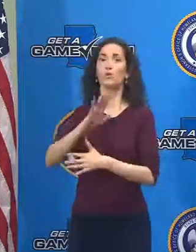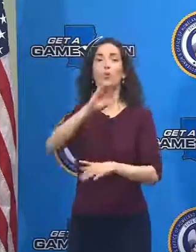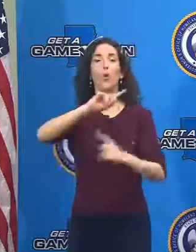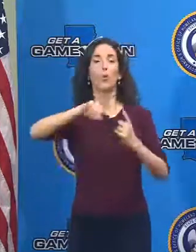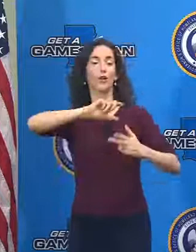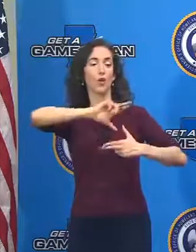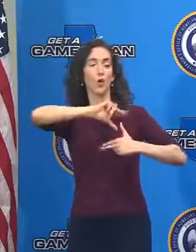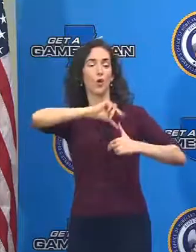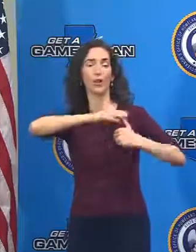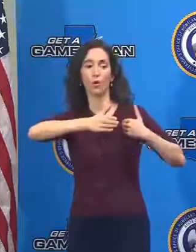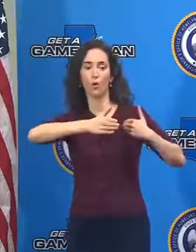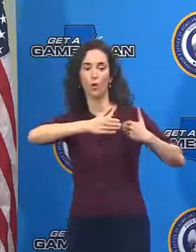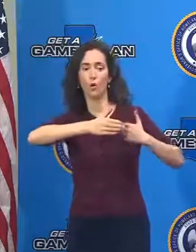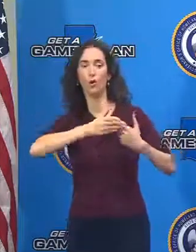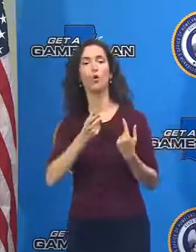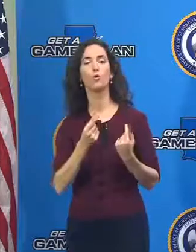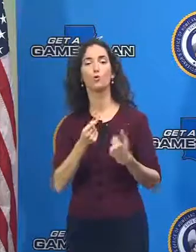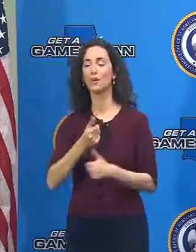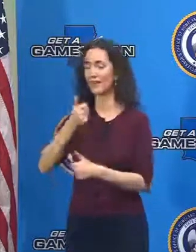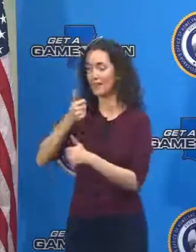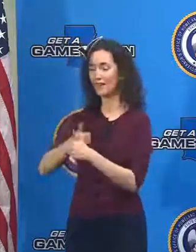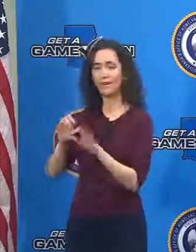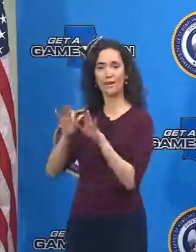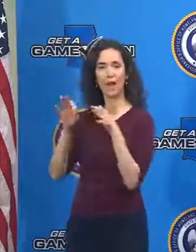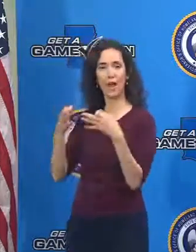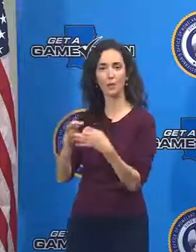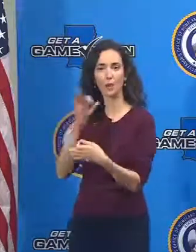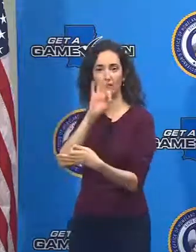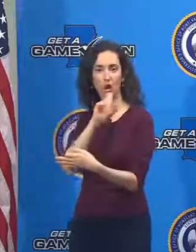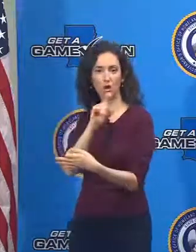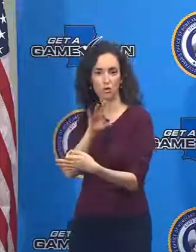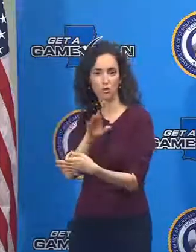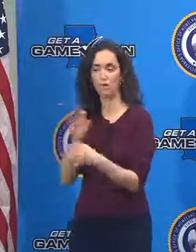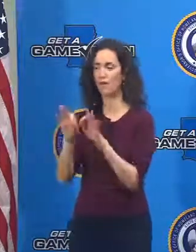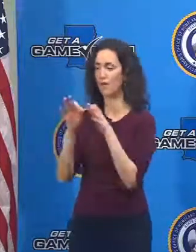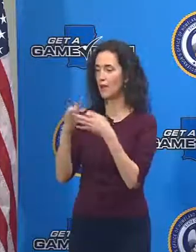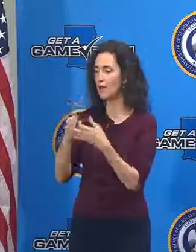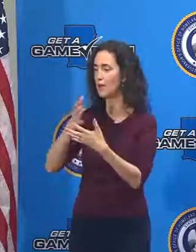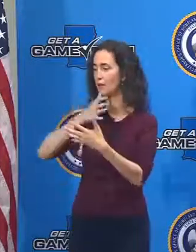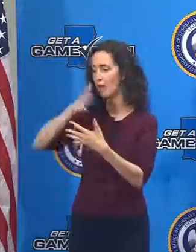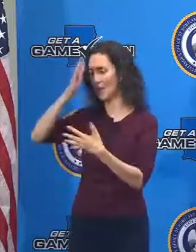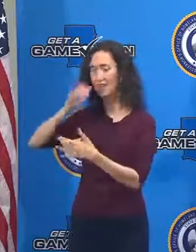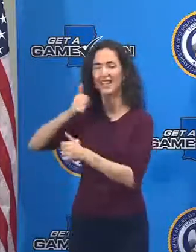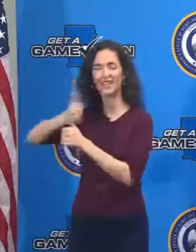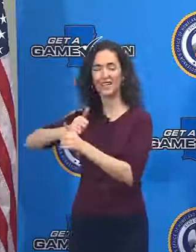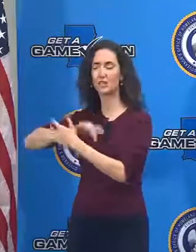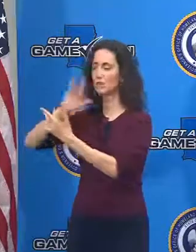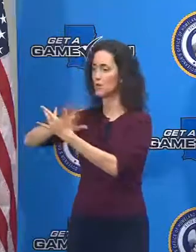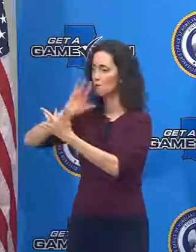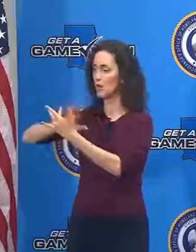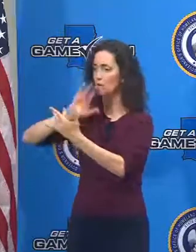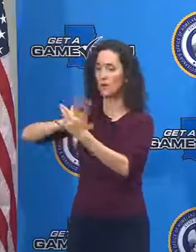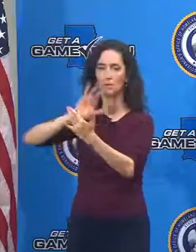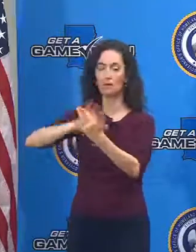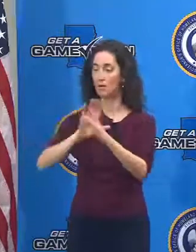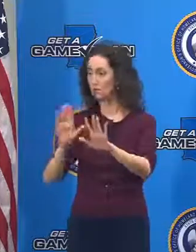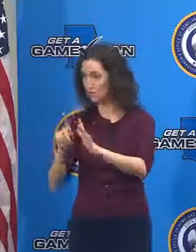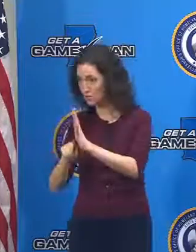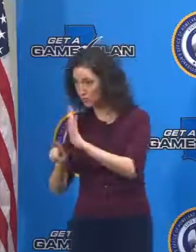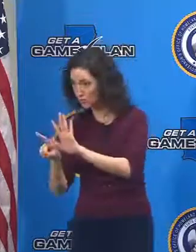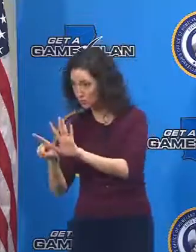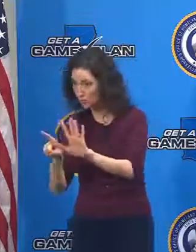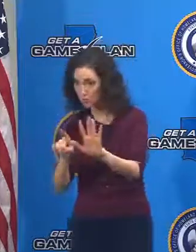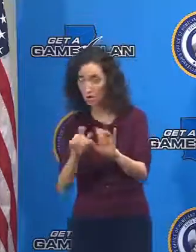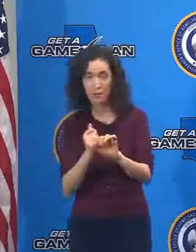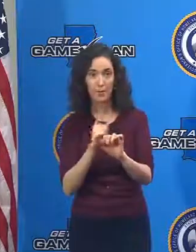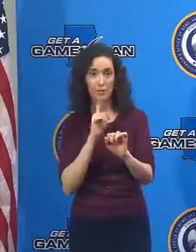storm is reach out to every foster parent, every foster family in the state, and check in with them to make sure we